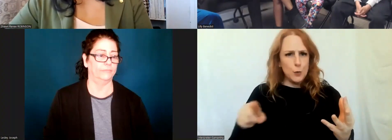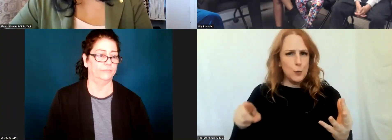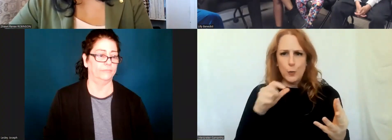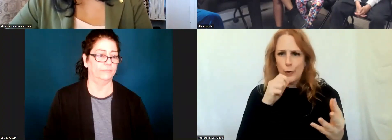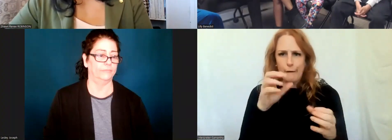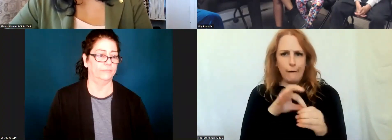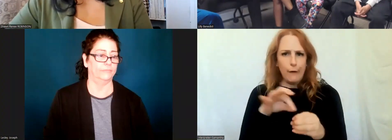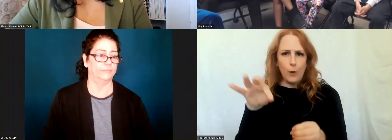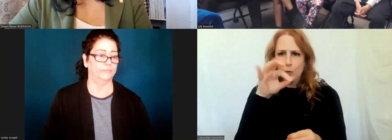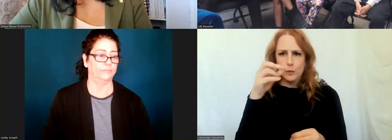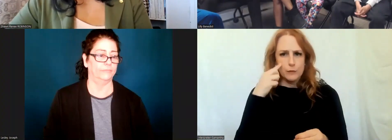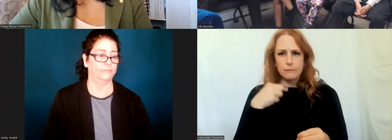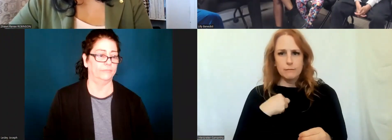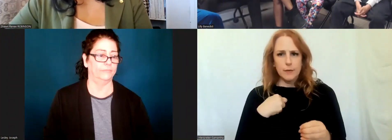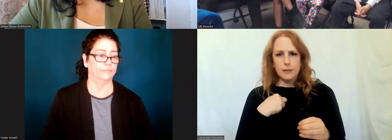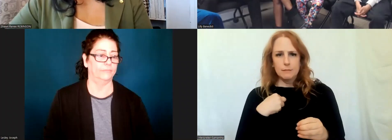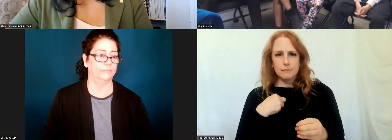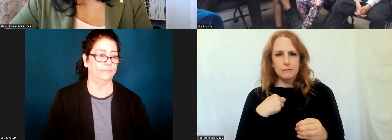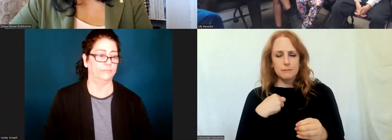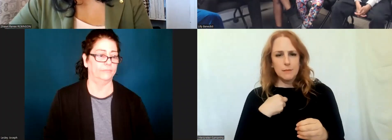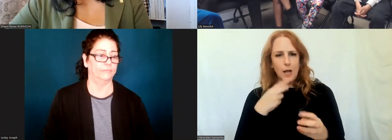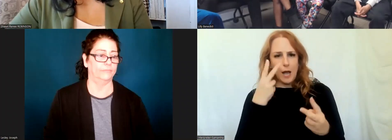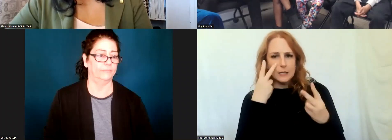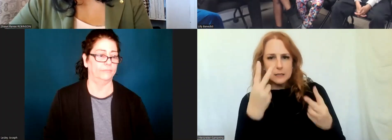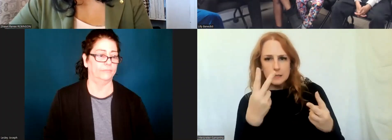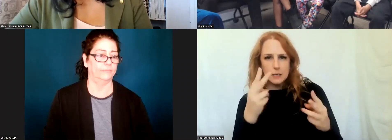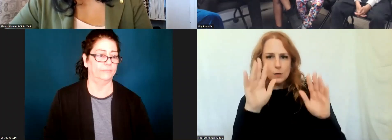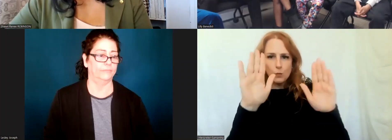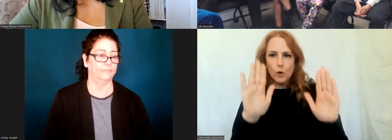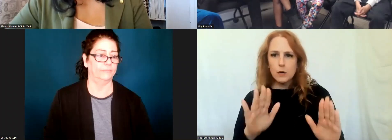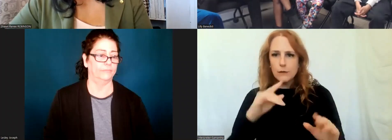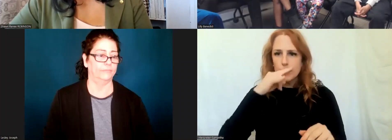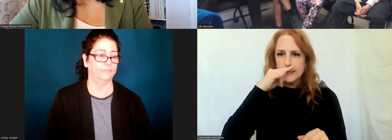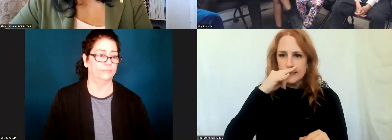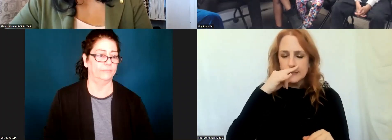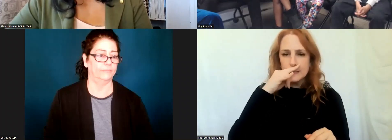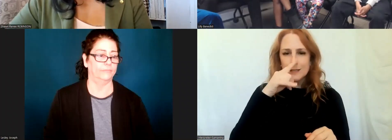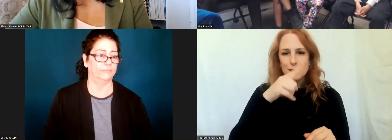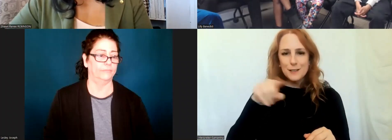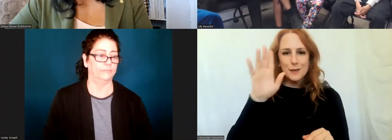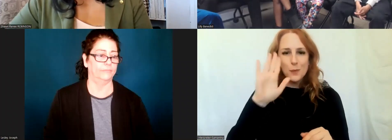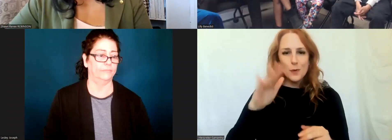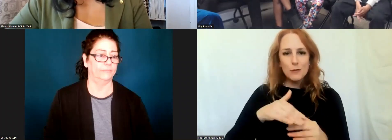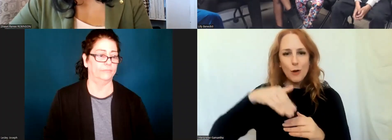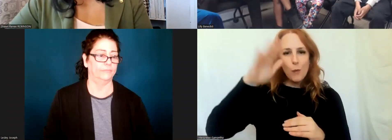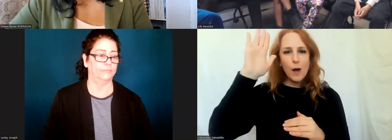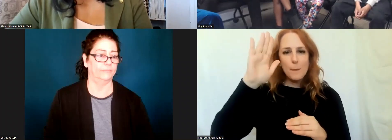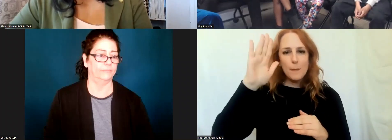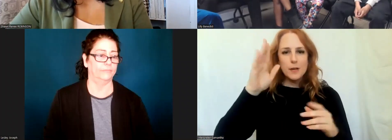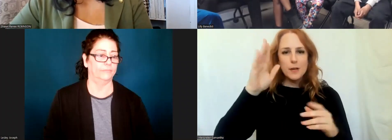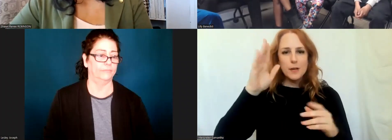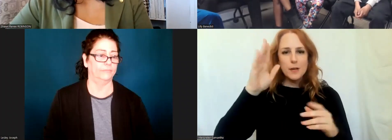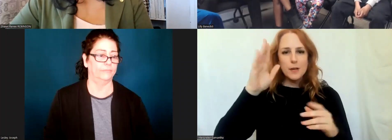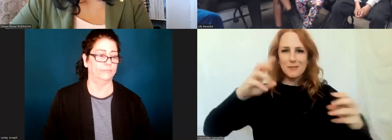see some wonderful kids who hopefully one day are going to grow up and rule the world.